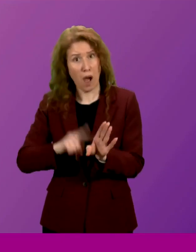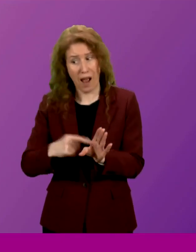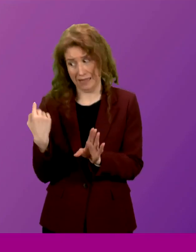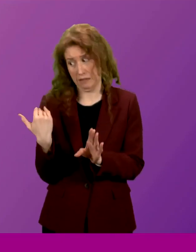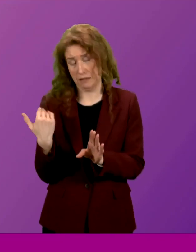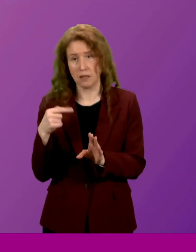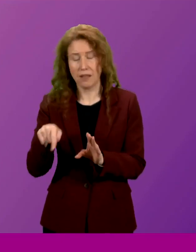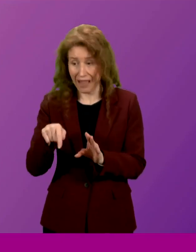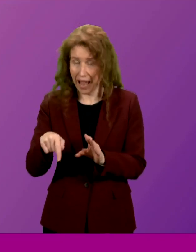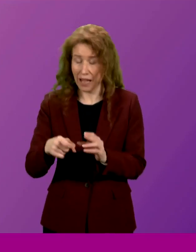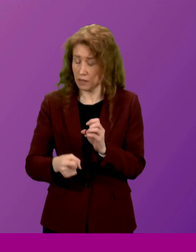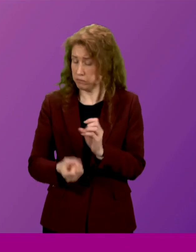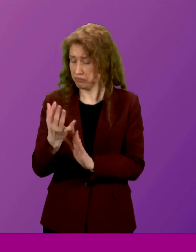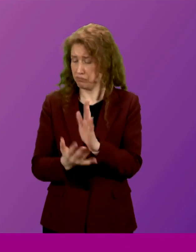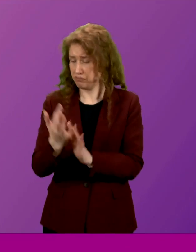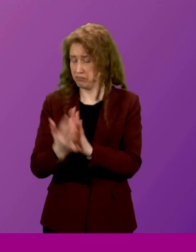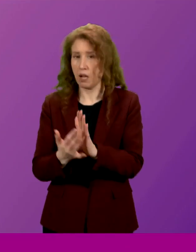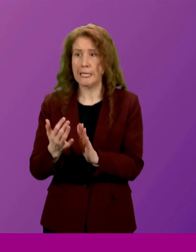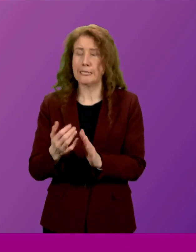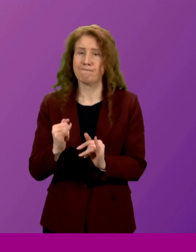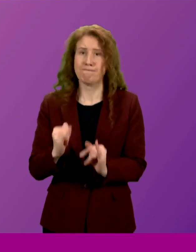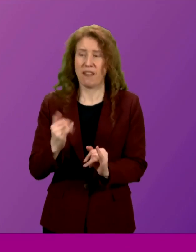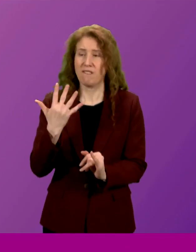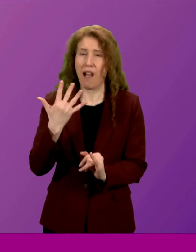this year accounted for an initial estimate of